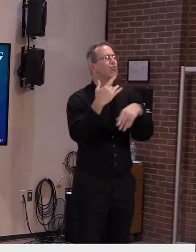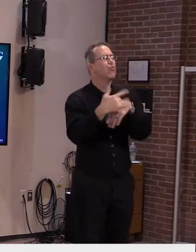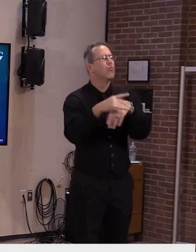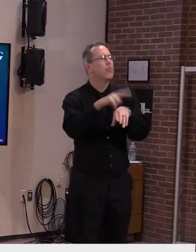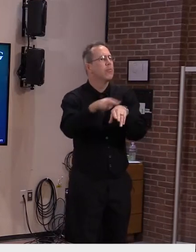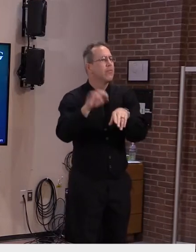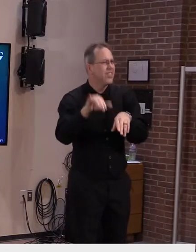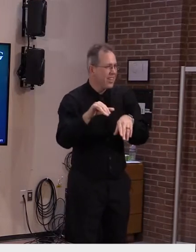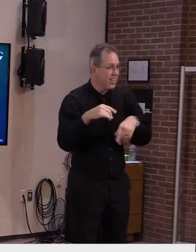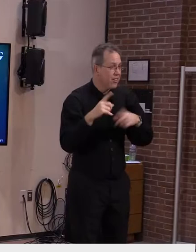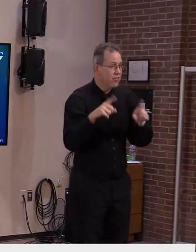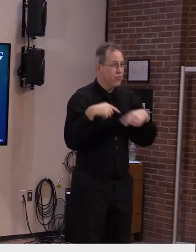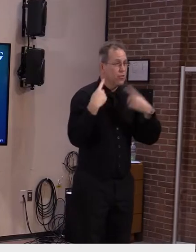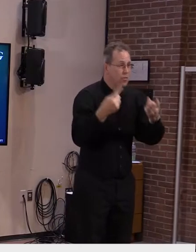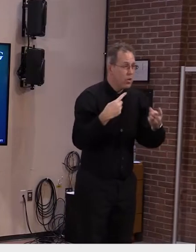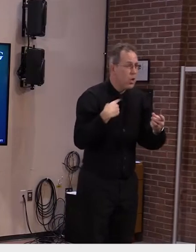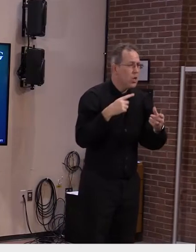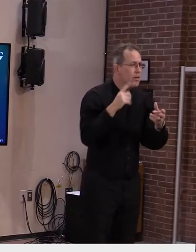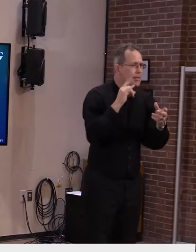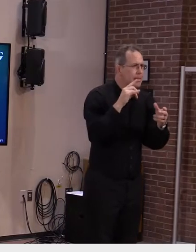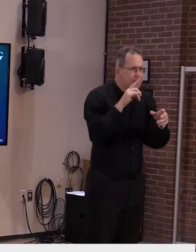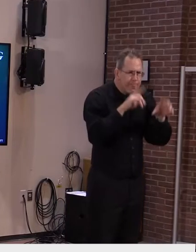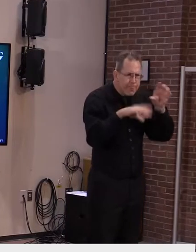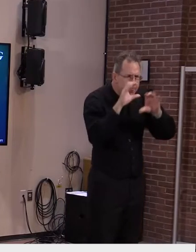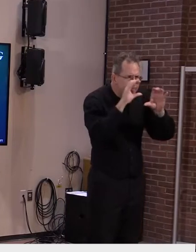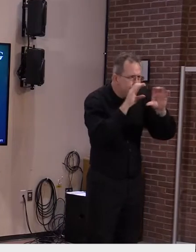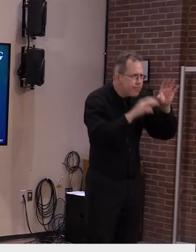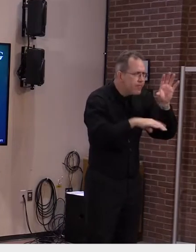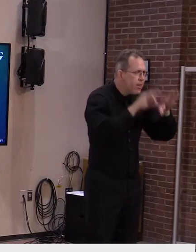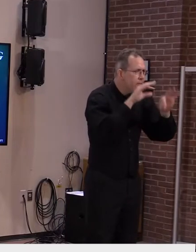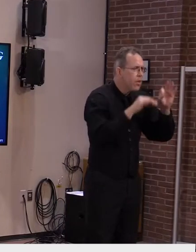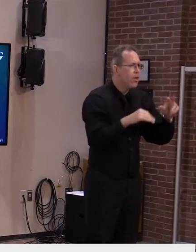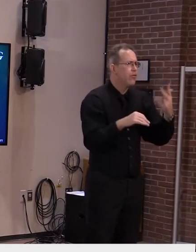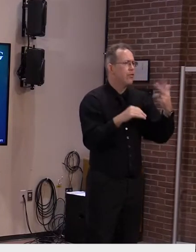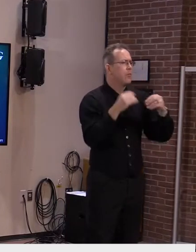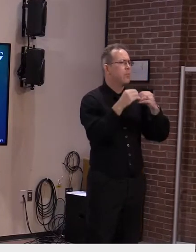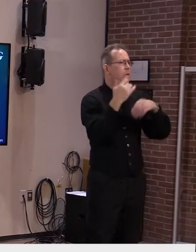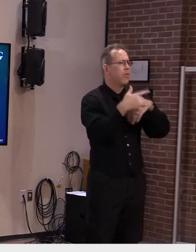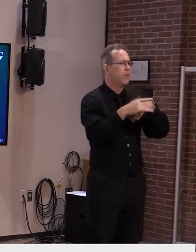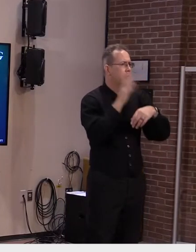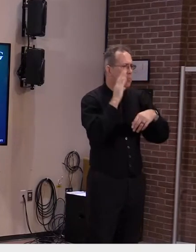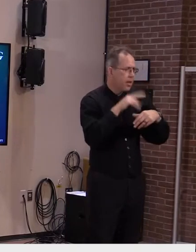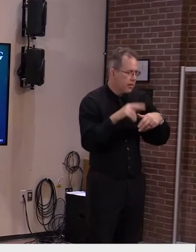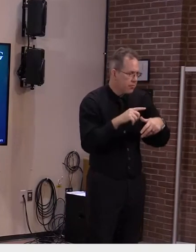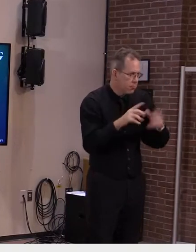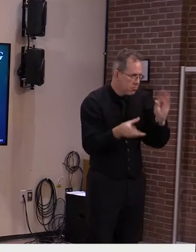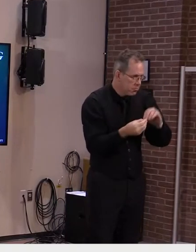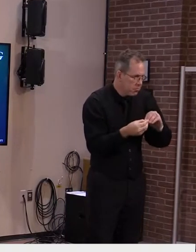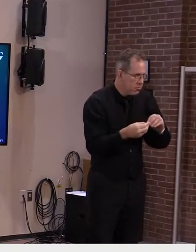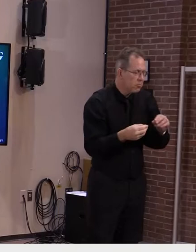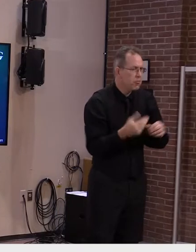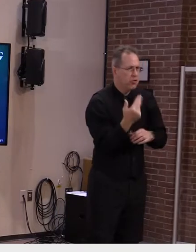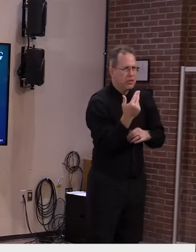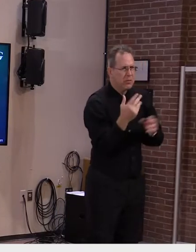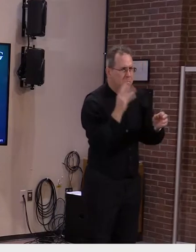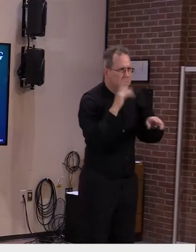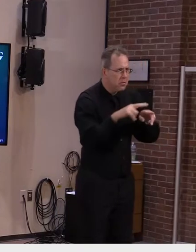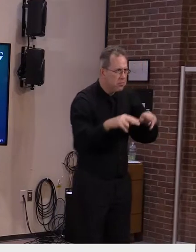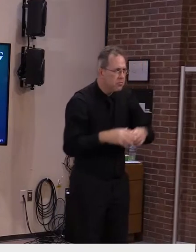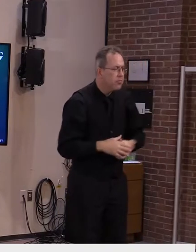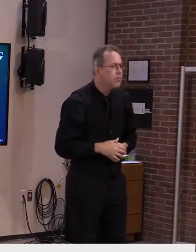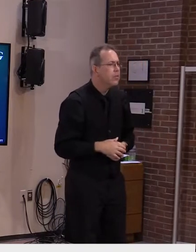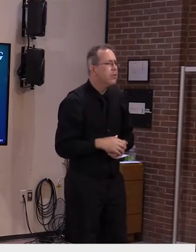beds are expected to be available this week. We do have vacancies in beds that we've already put